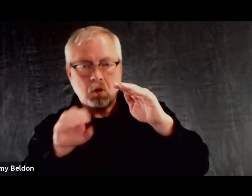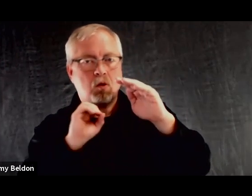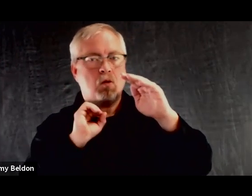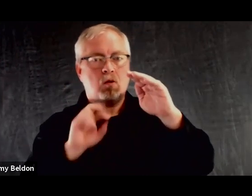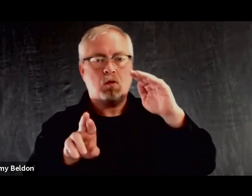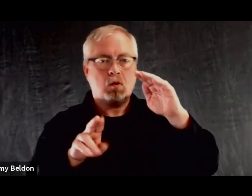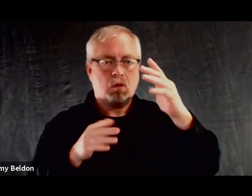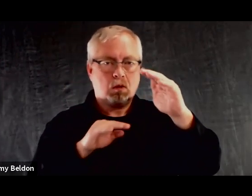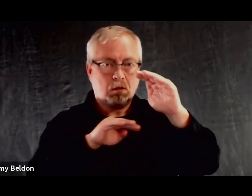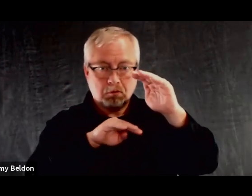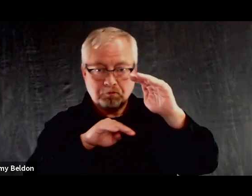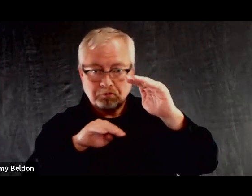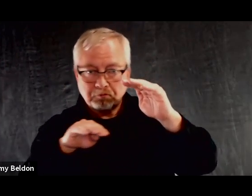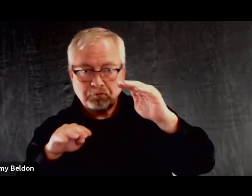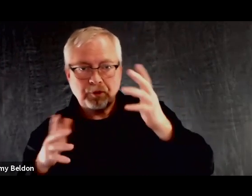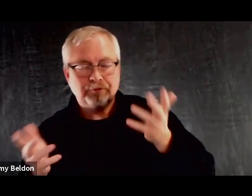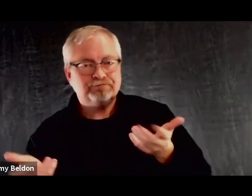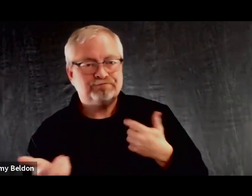of particular risk. We